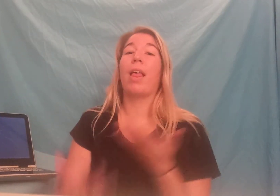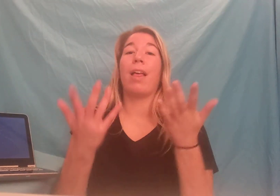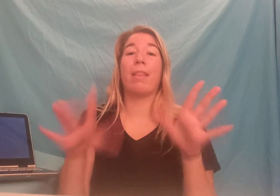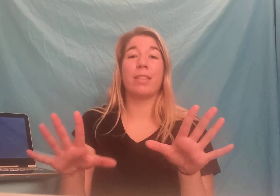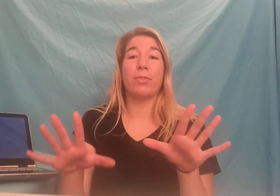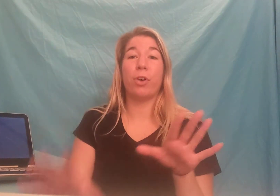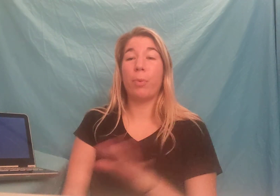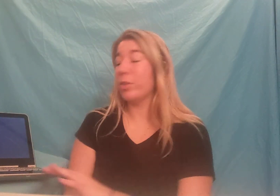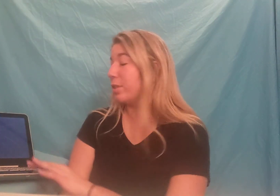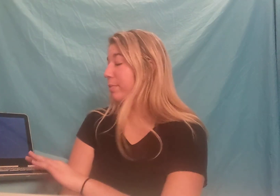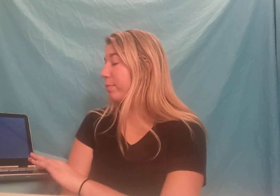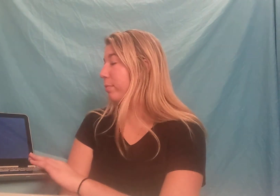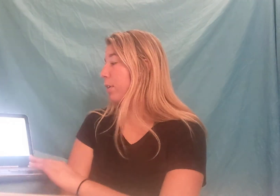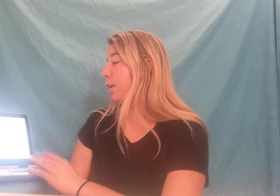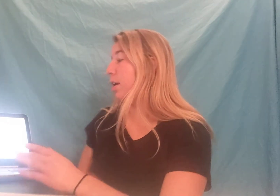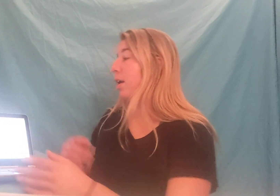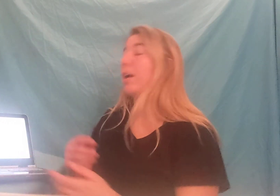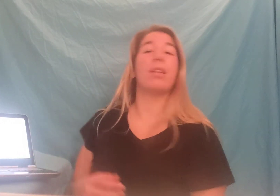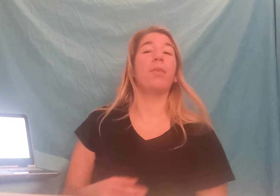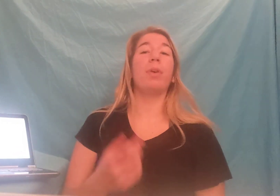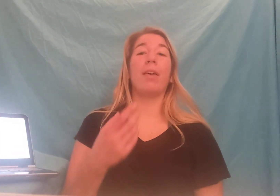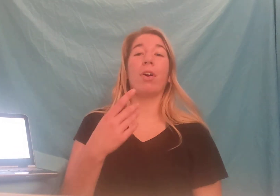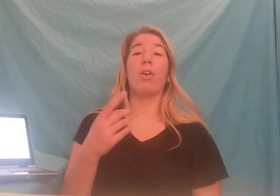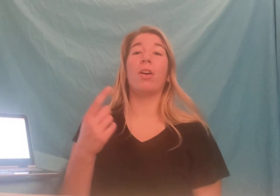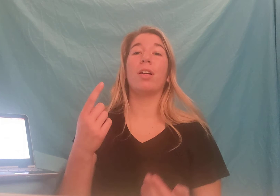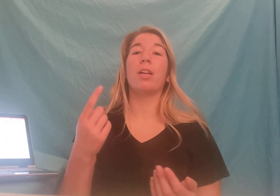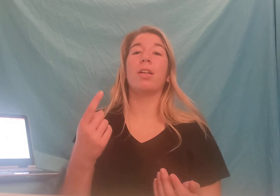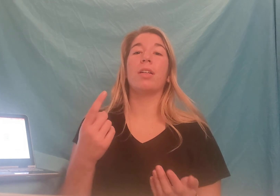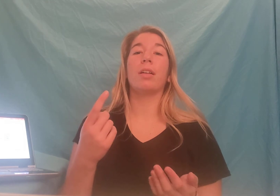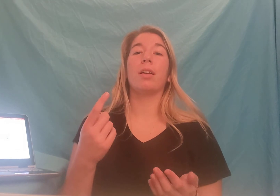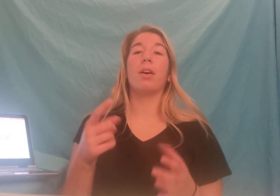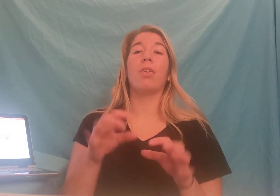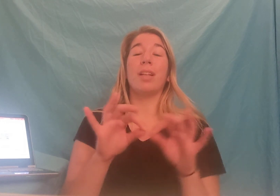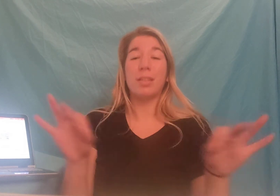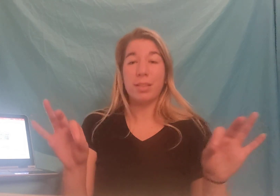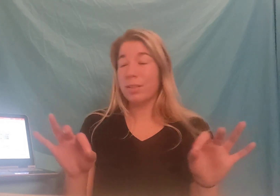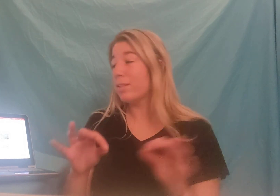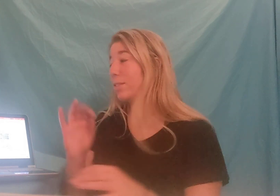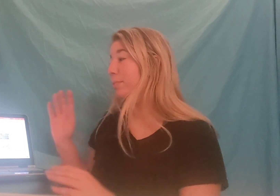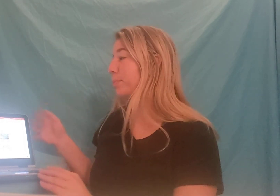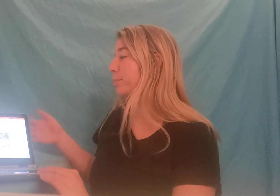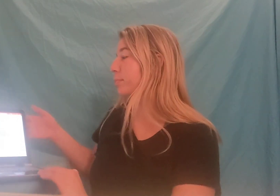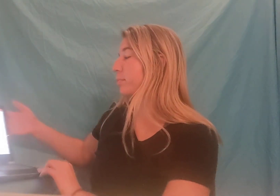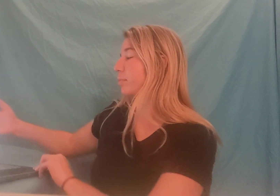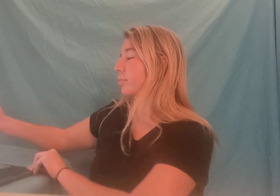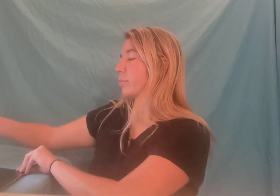And that's it for our words. And then we have our sentences.